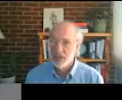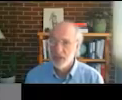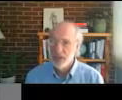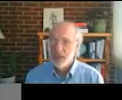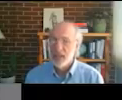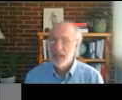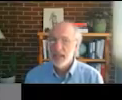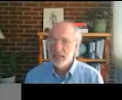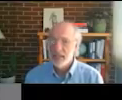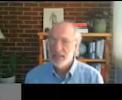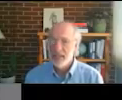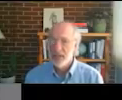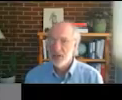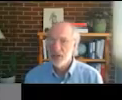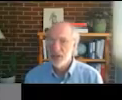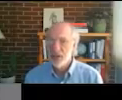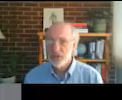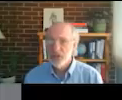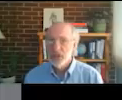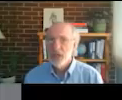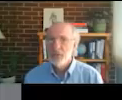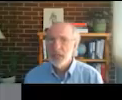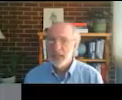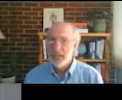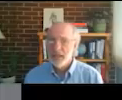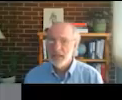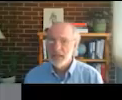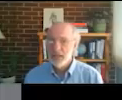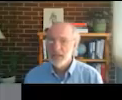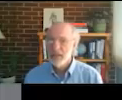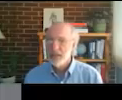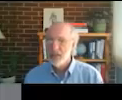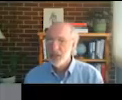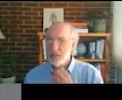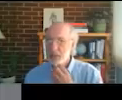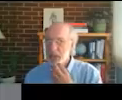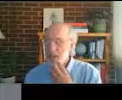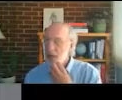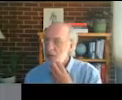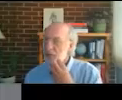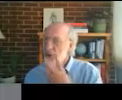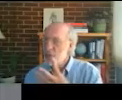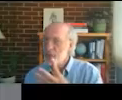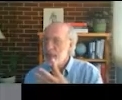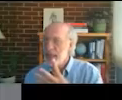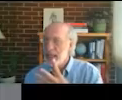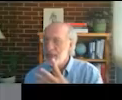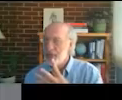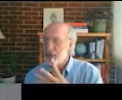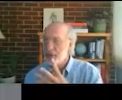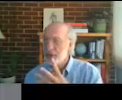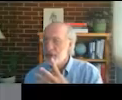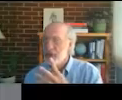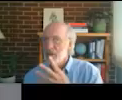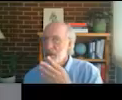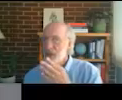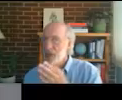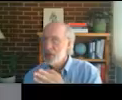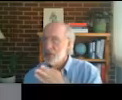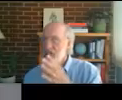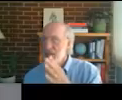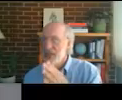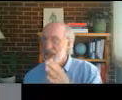want. As I said earlier, command is a bit of verbal behavior